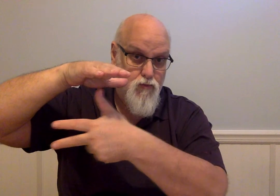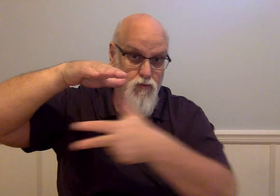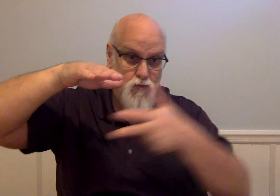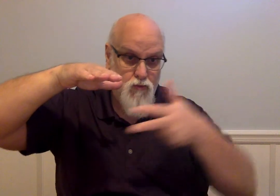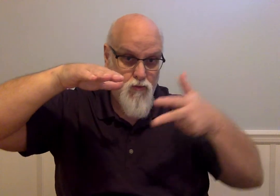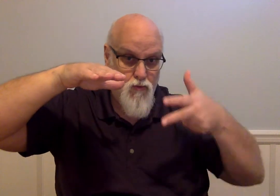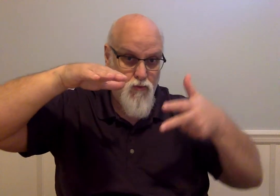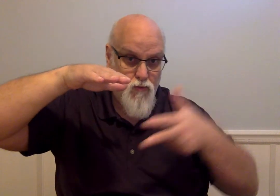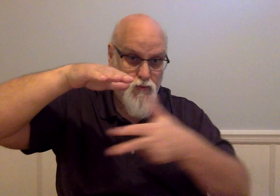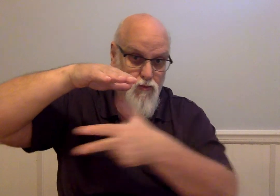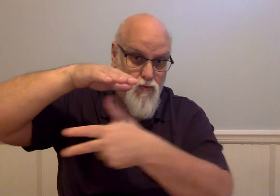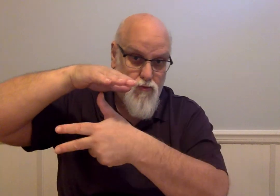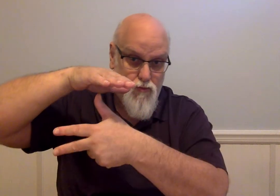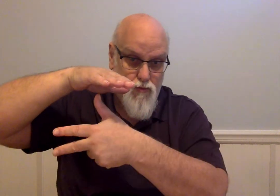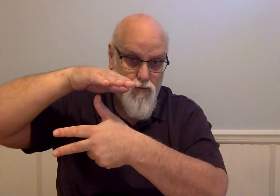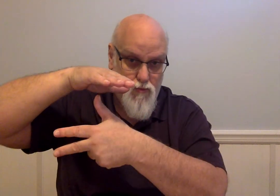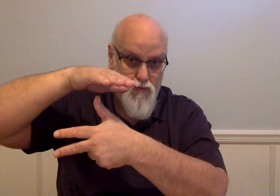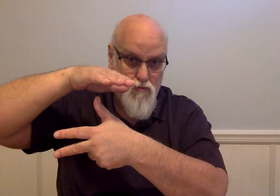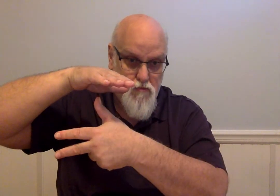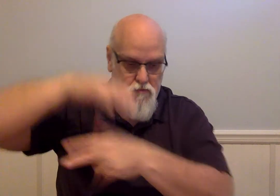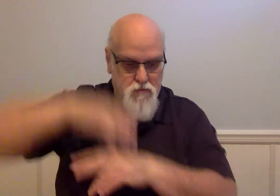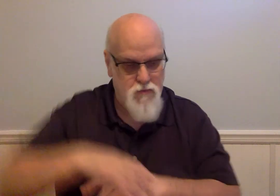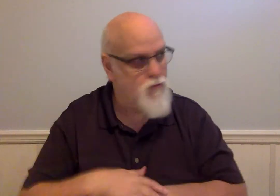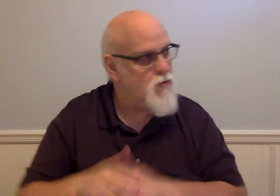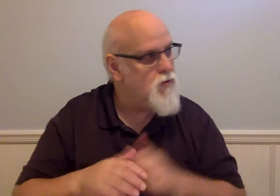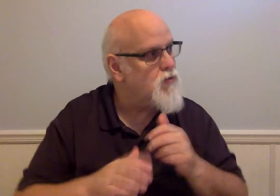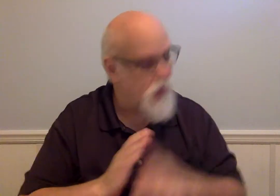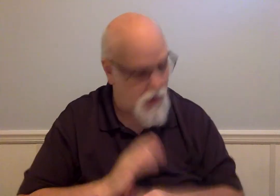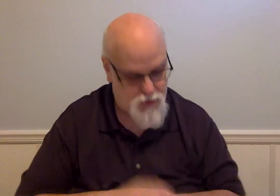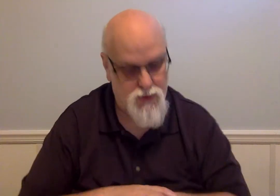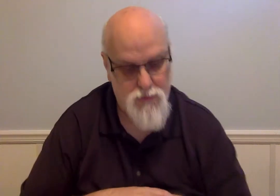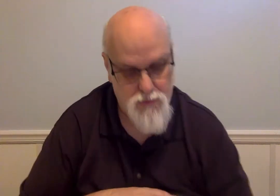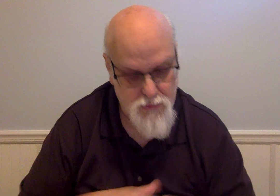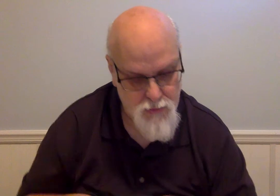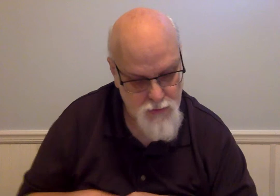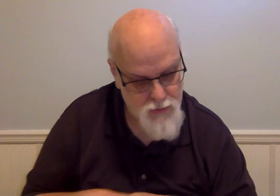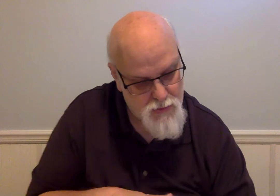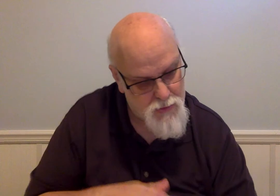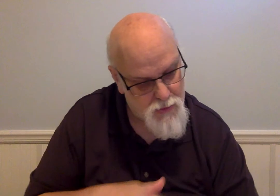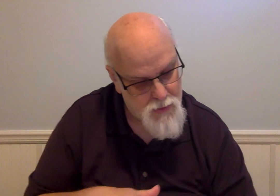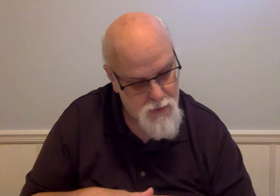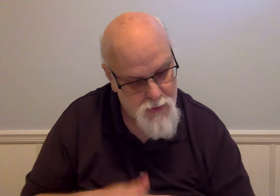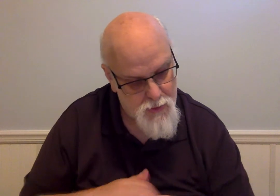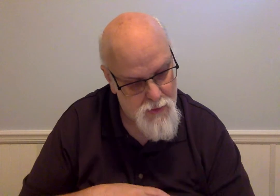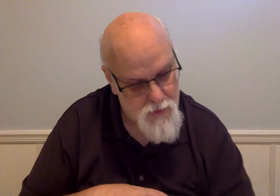To drive into something, to go into the garage. That's your garage.